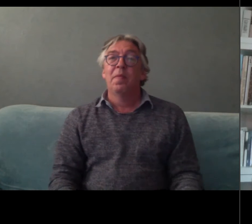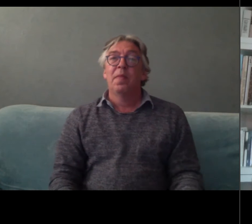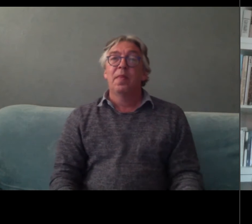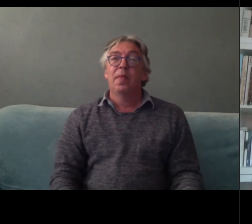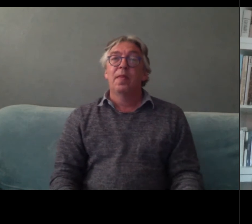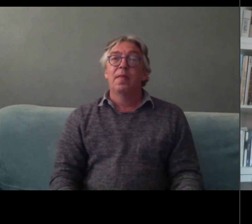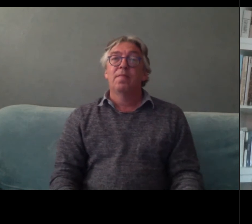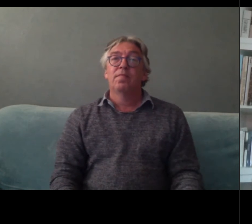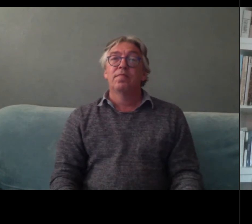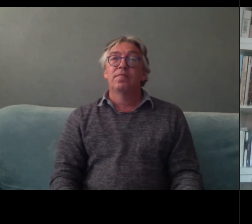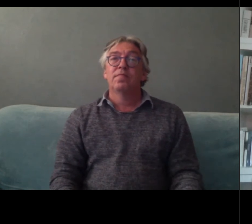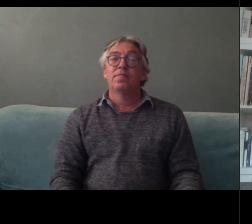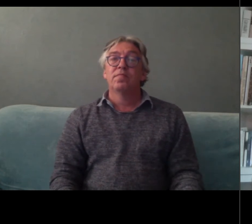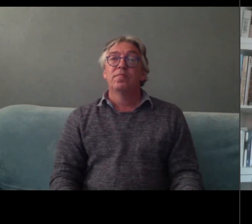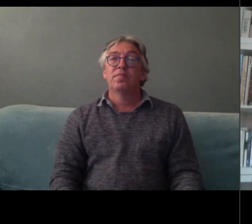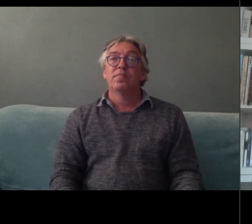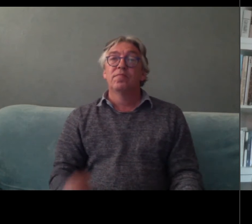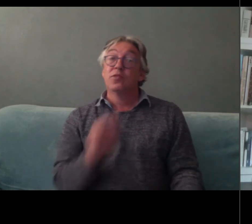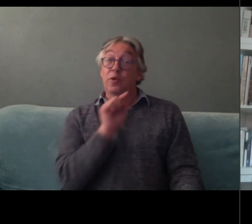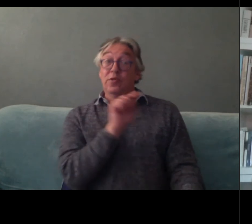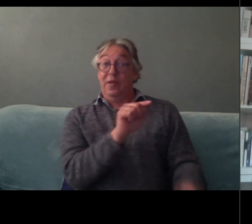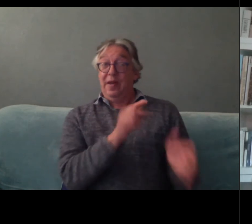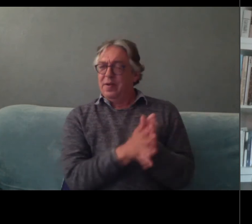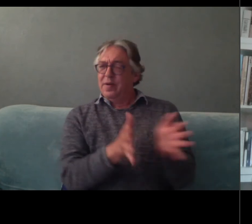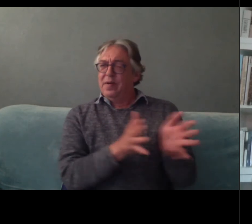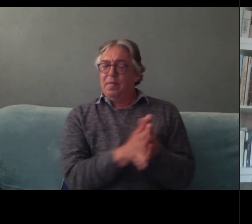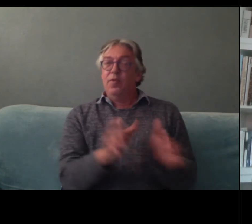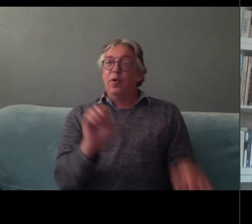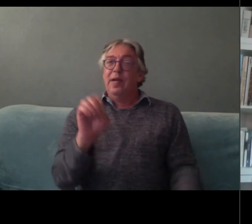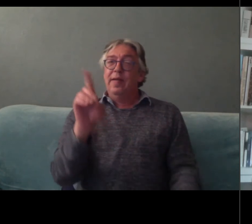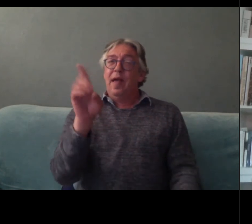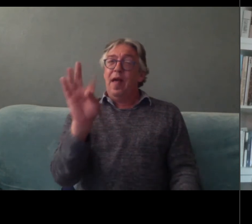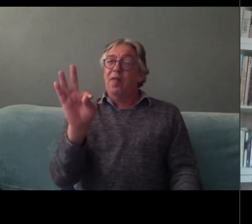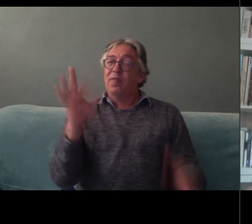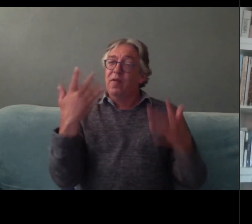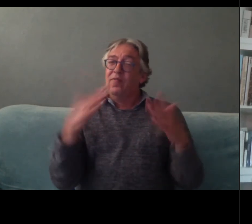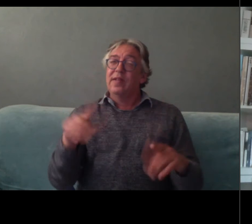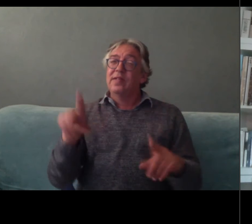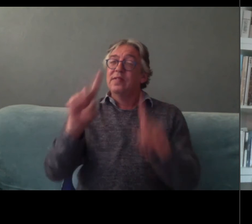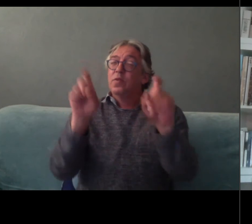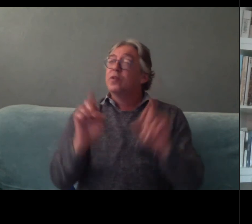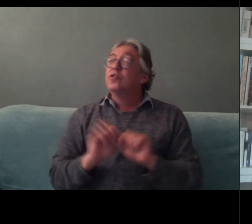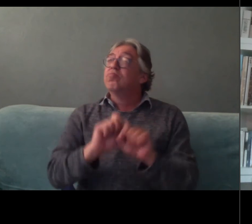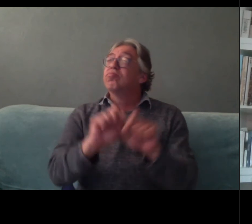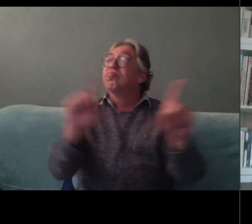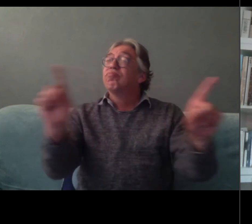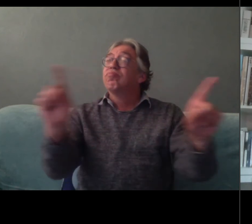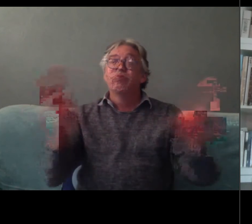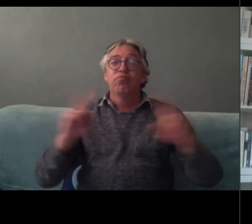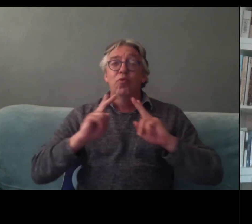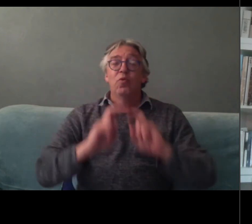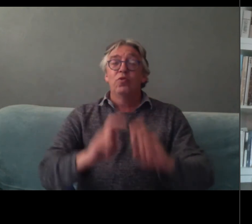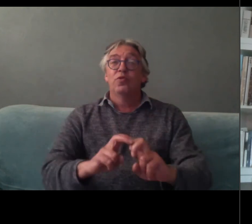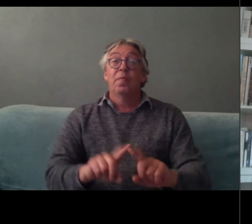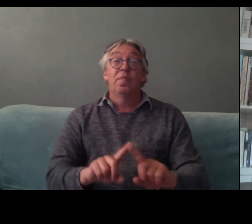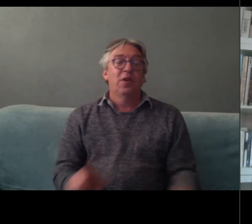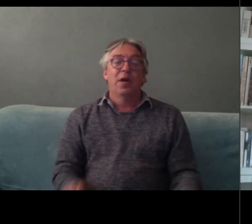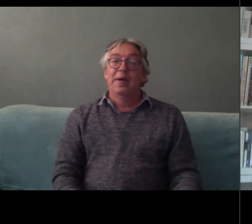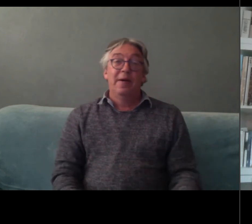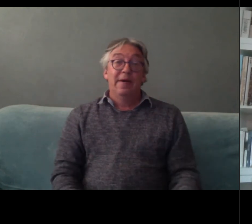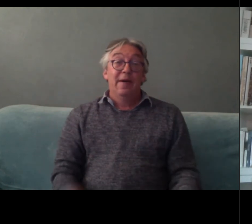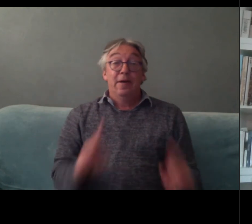project or research made, but still there are so many small practical things